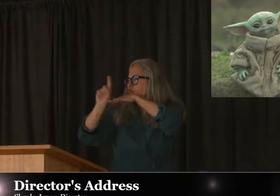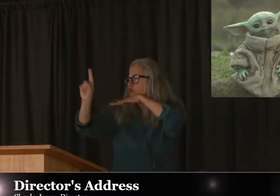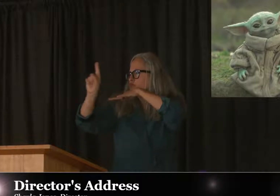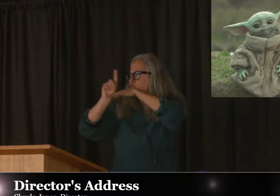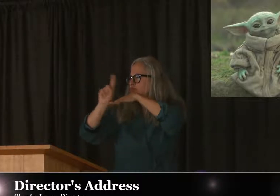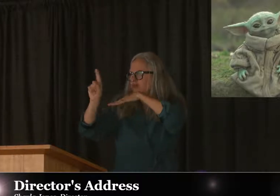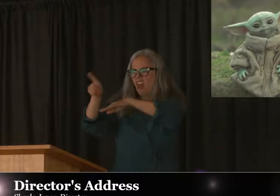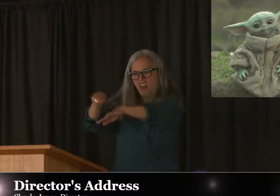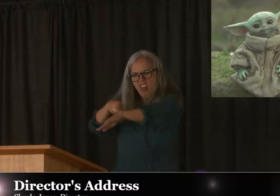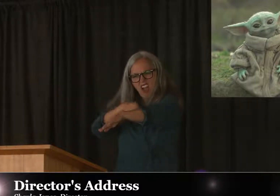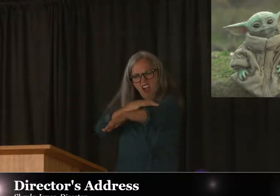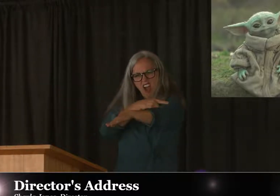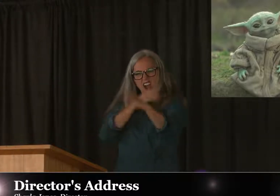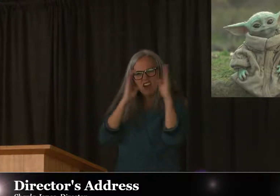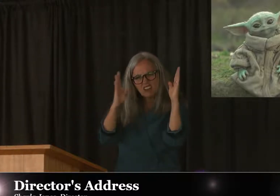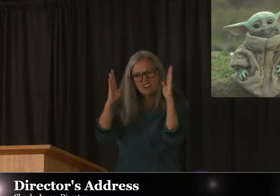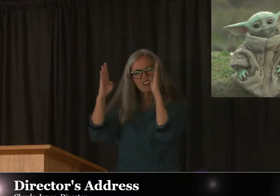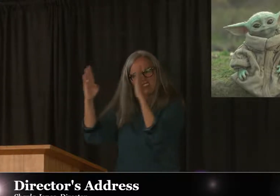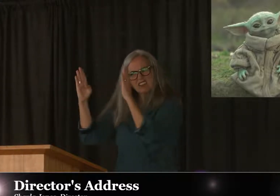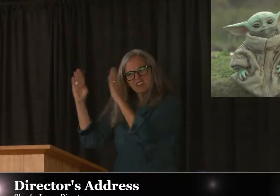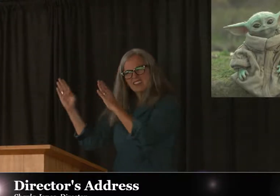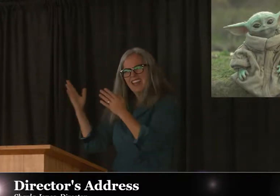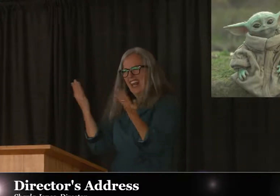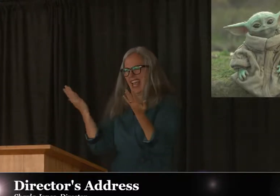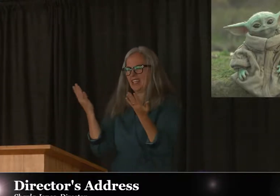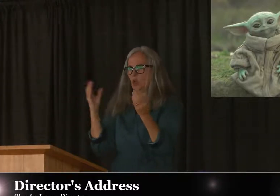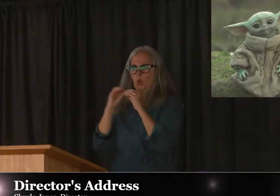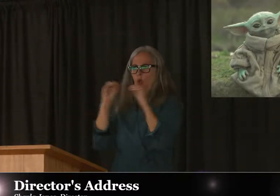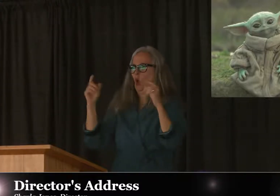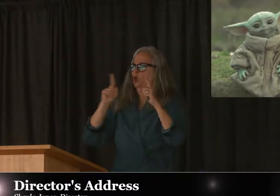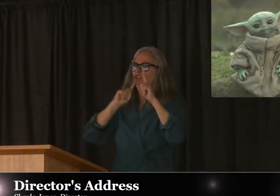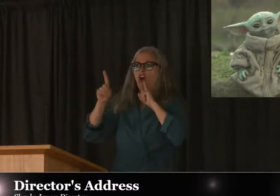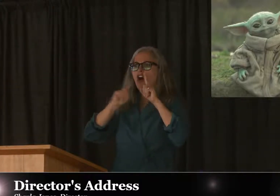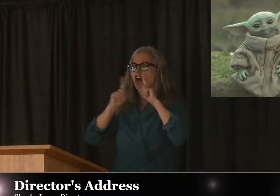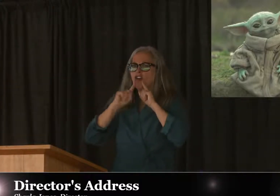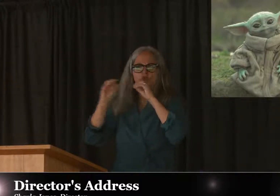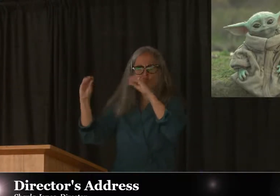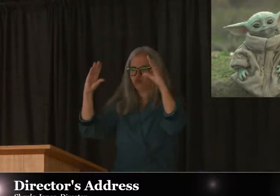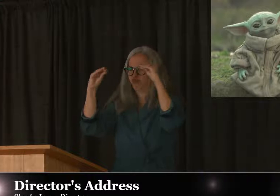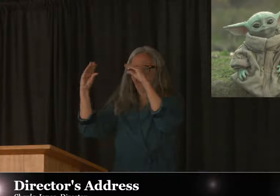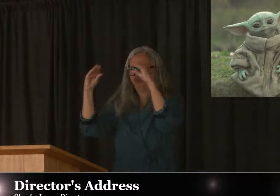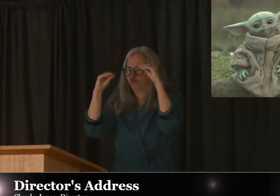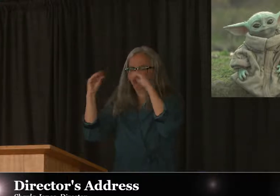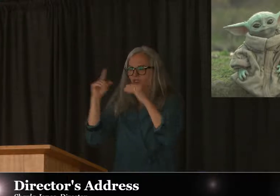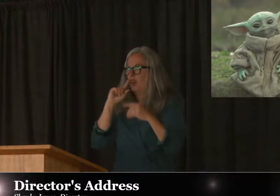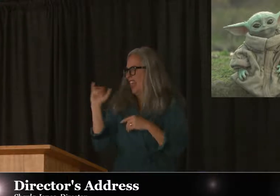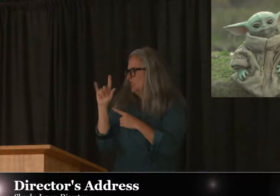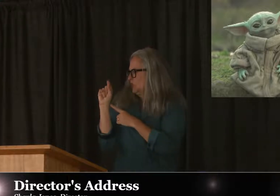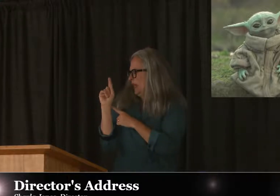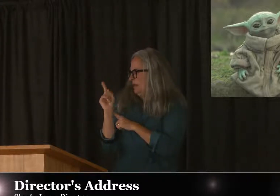And there are long scenes where it doesn't seem like much is happening. There's no talking. They're just going through the